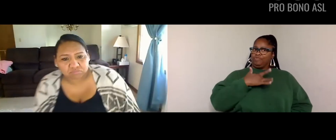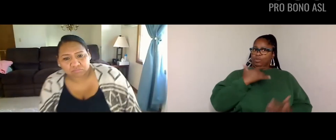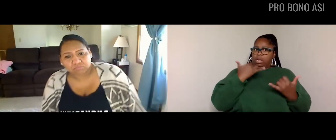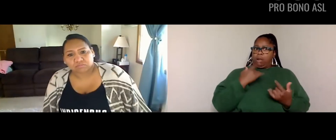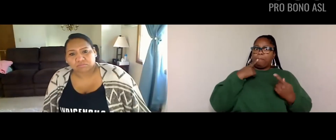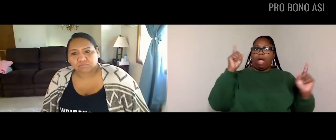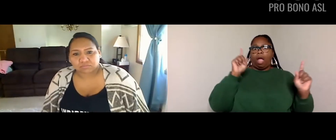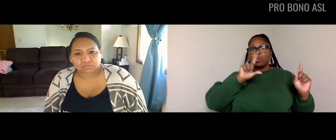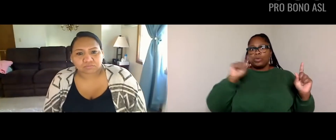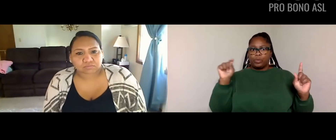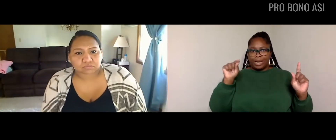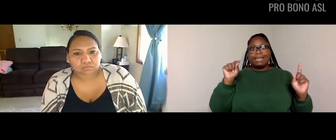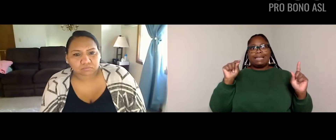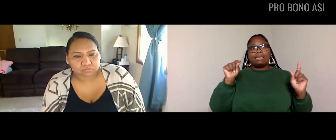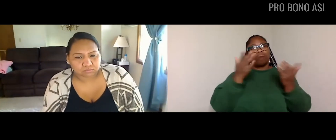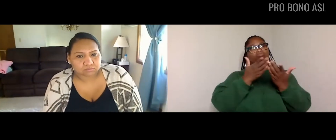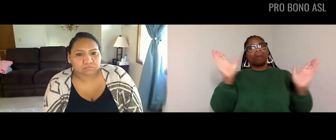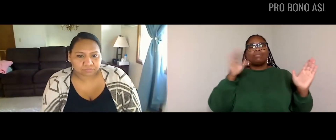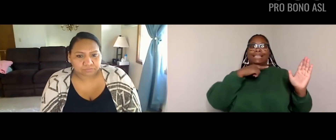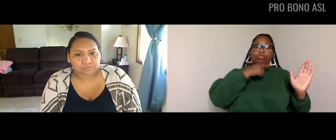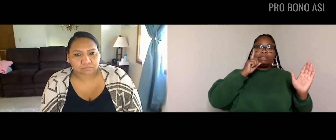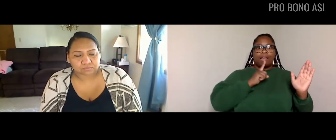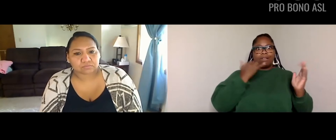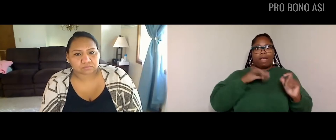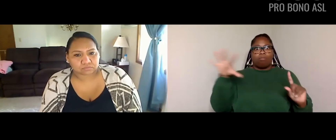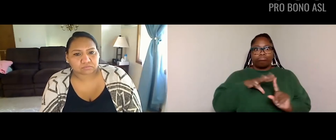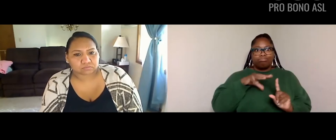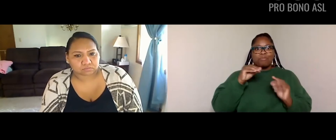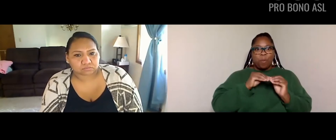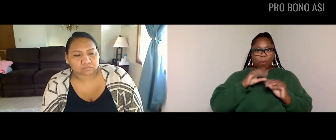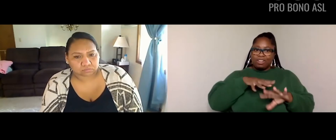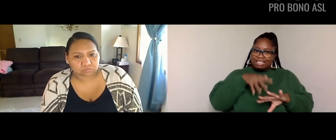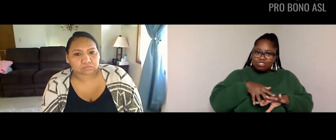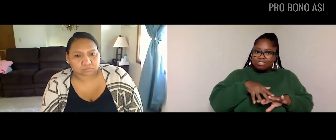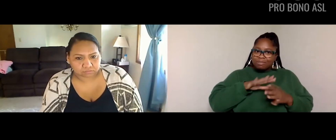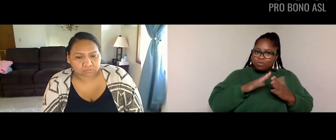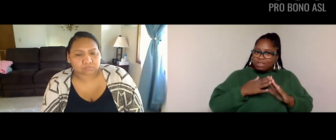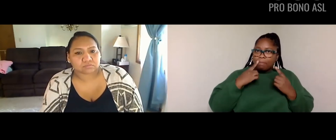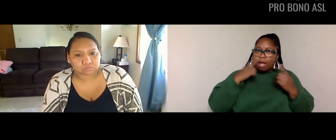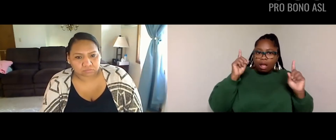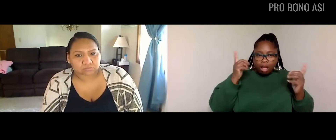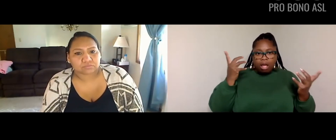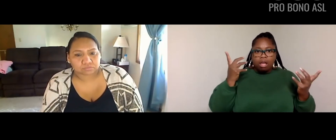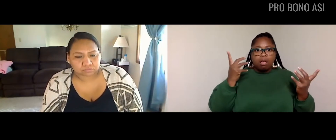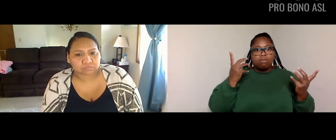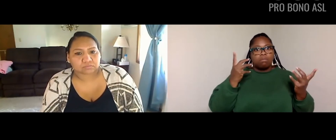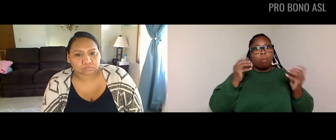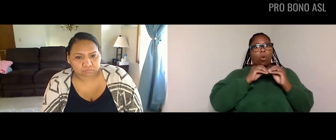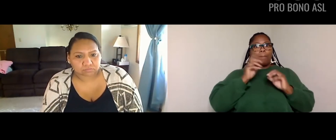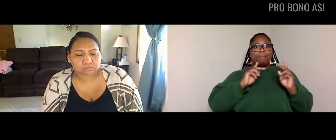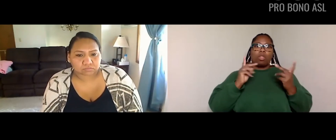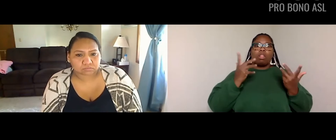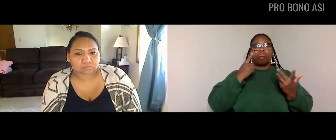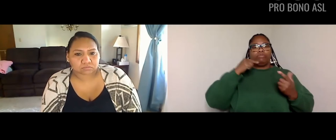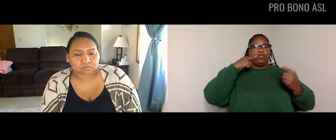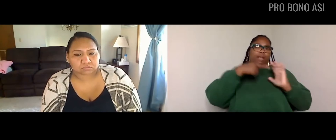other people's stories, and I think that group is very wonderful. That's pretty great. Do you feel that now in 2020, the hearing